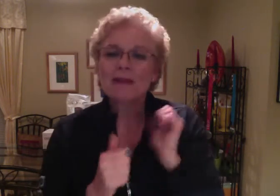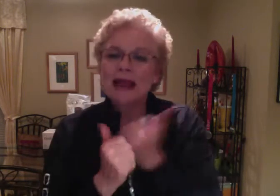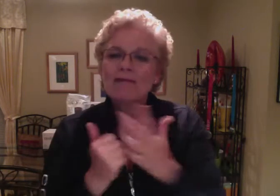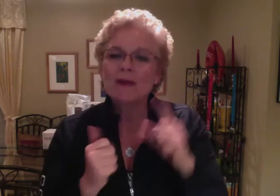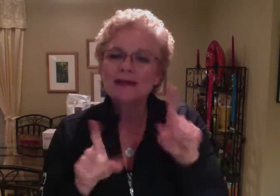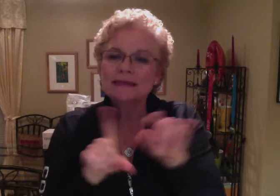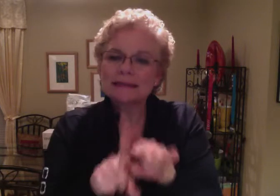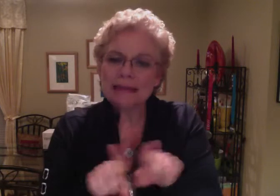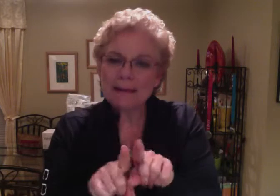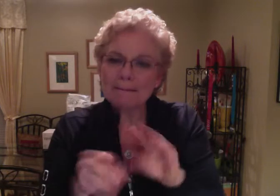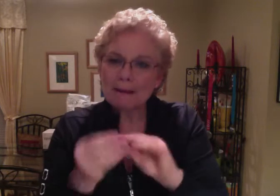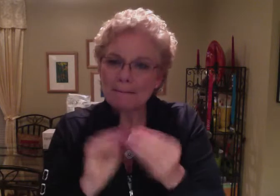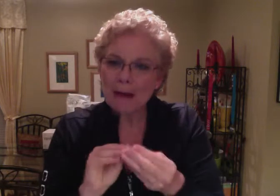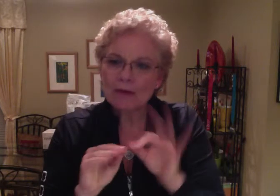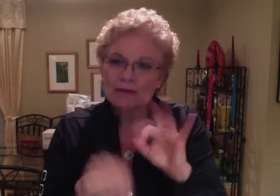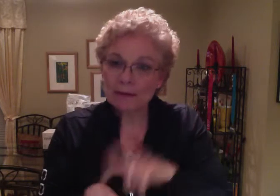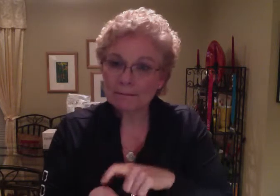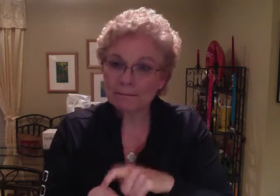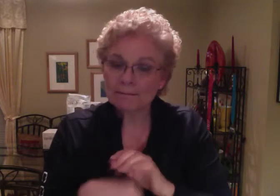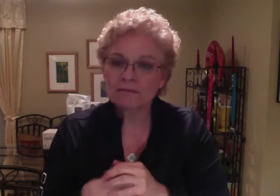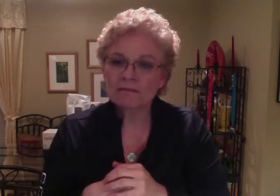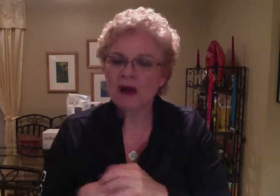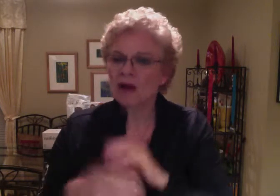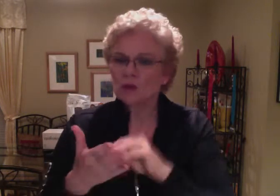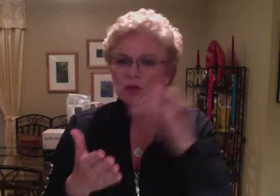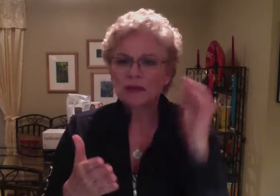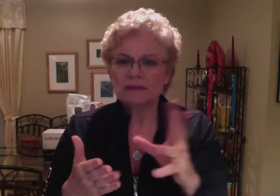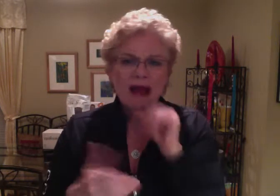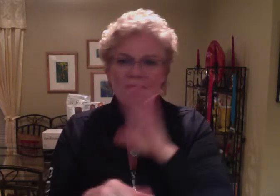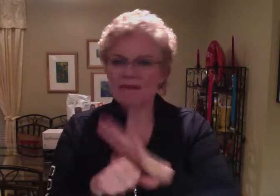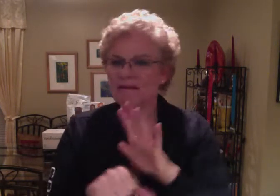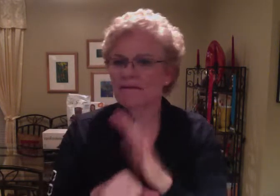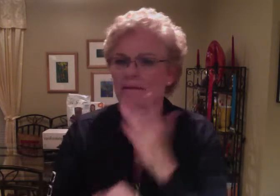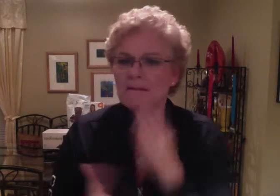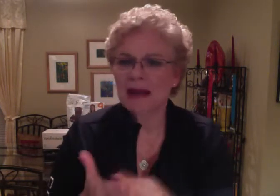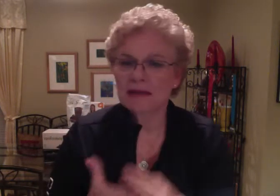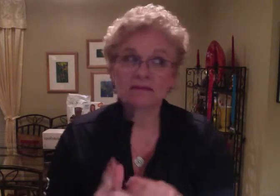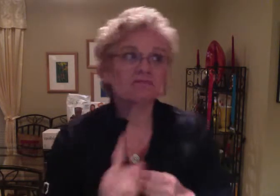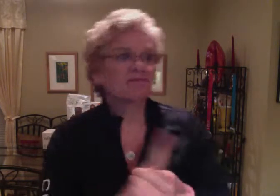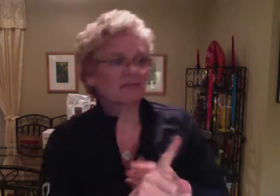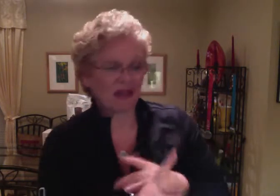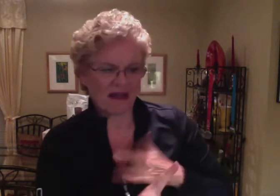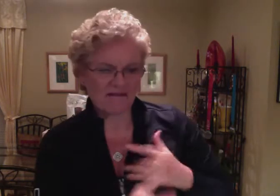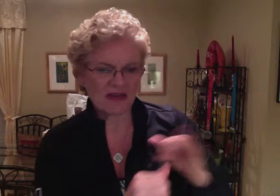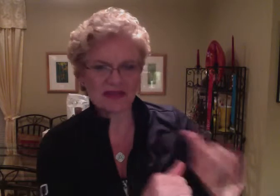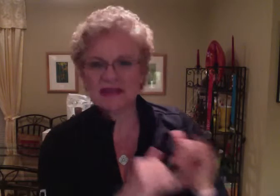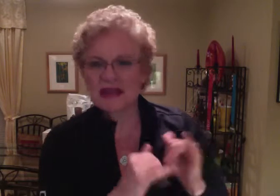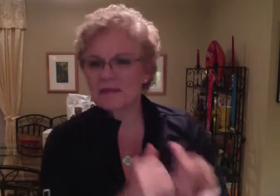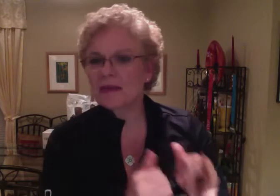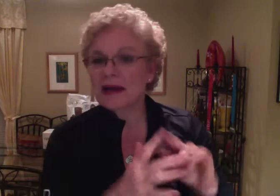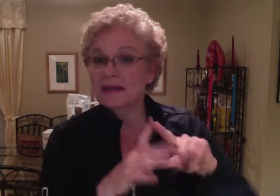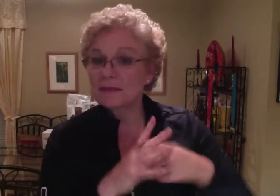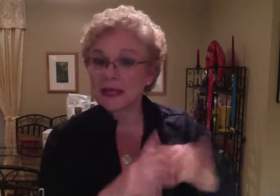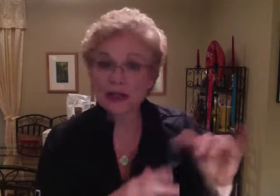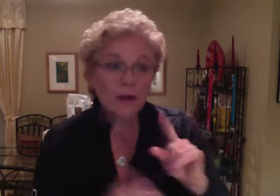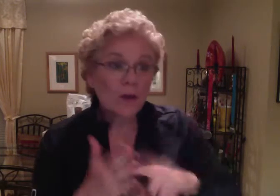when they say it's too expensive, I don't have enough money. You go, I felt the same way in the beginning too, but what I realized is that you